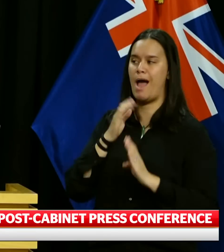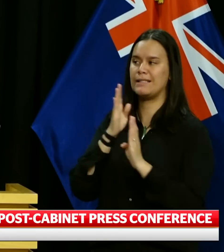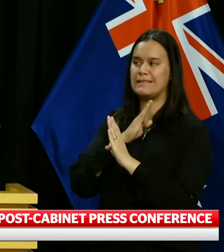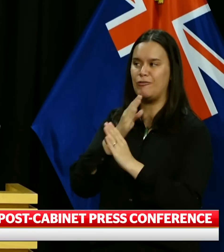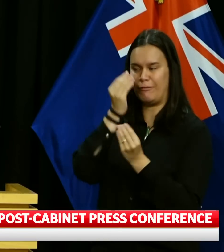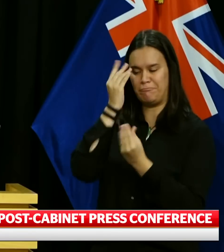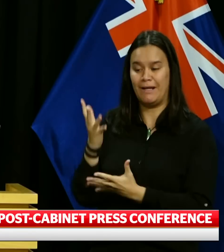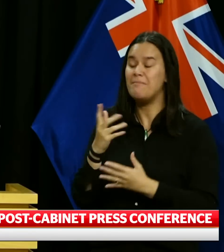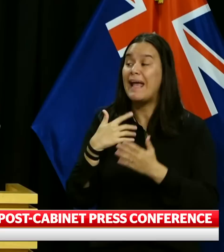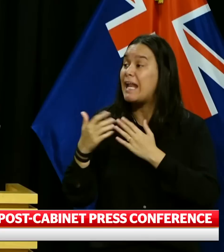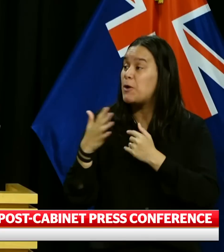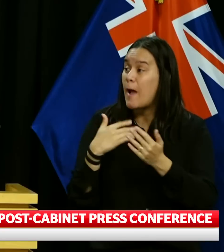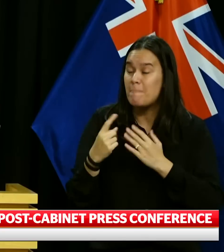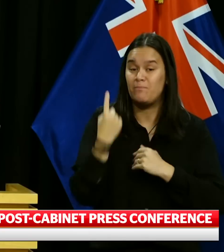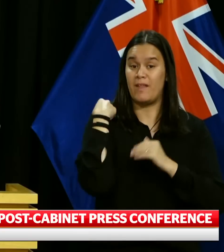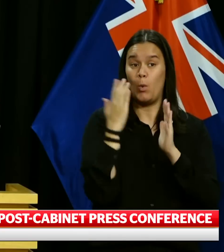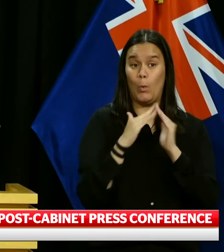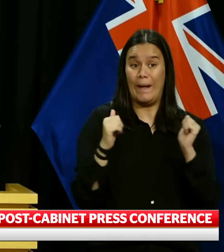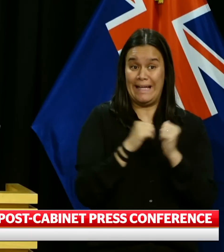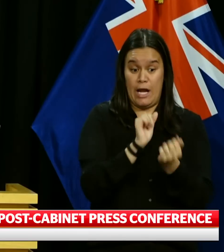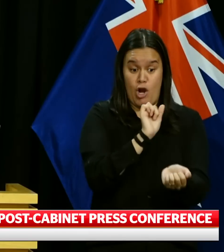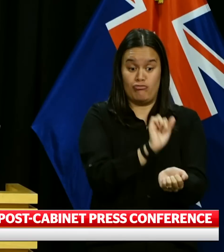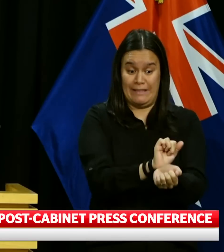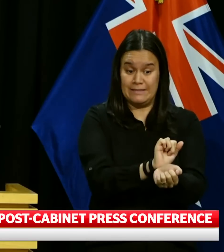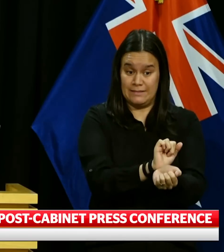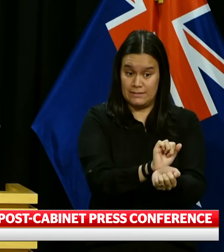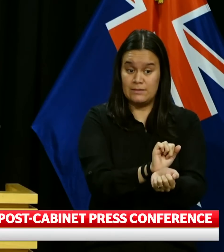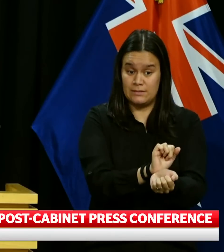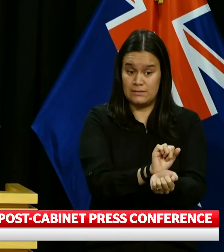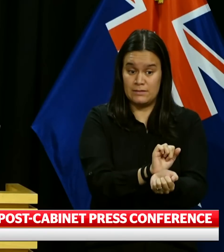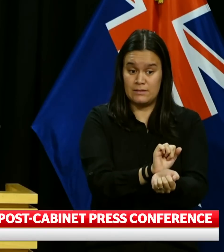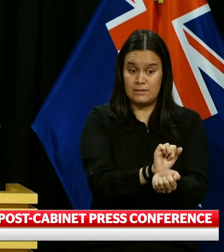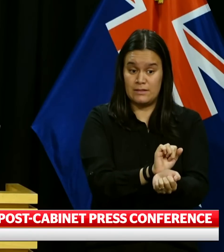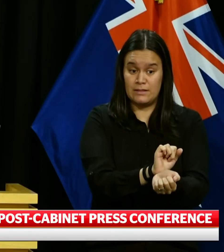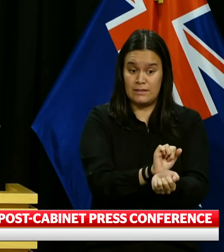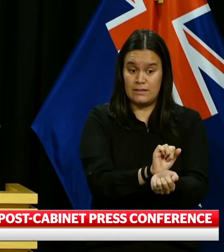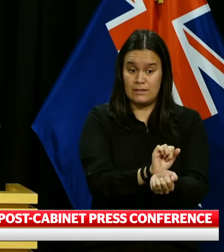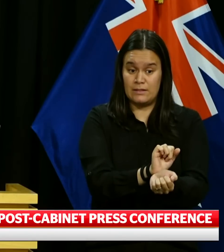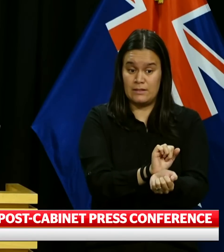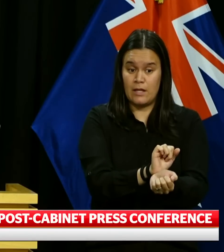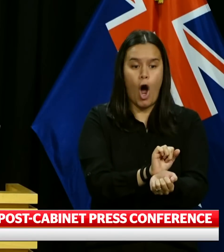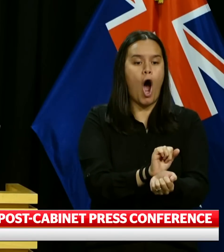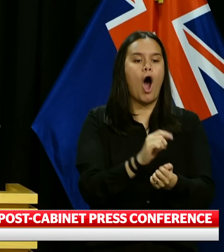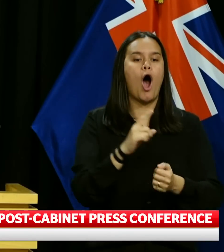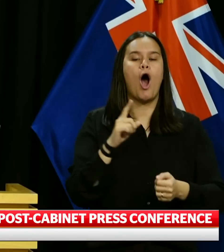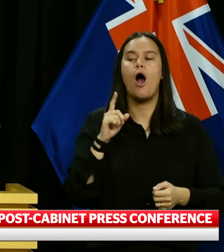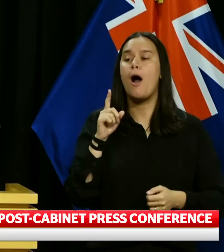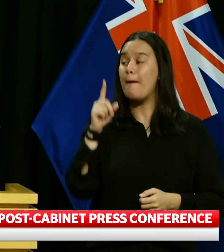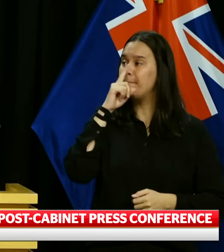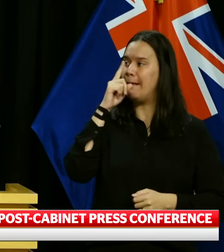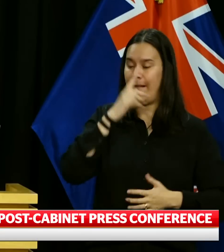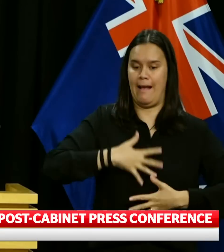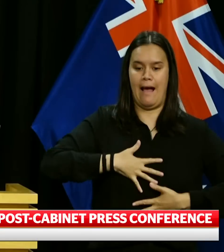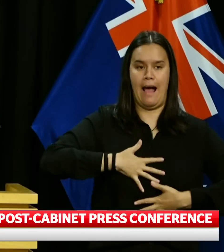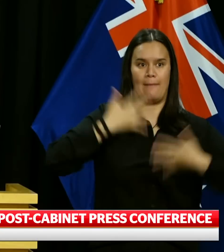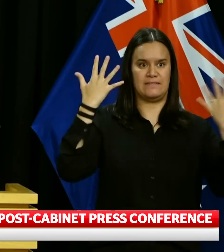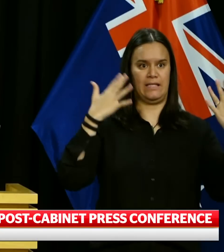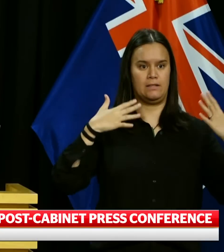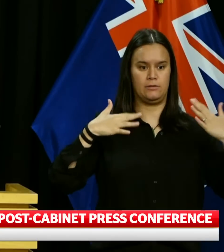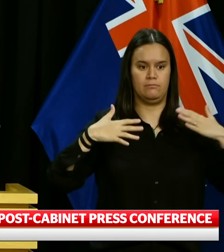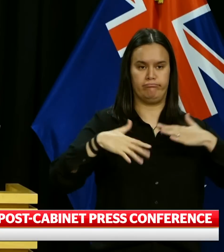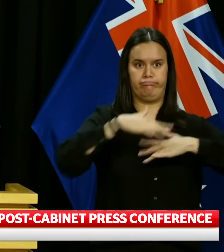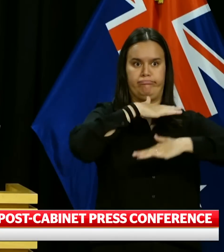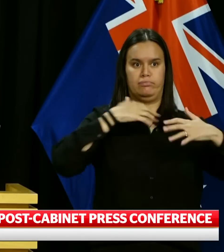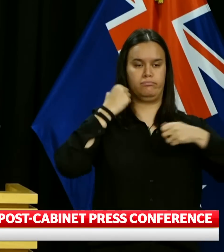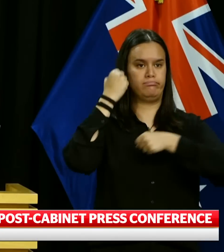unrest that transpired over the weekend cause you to reflect on the decision that officials and ministers made to allow Posey Parker into the country,